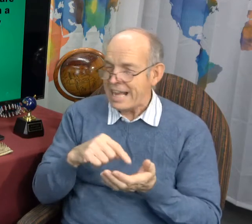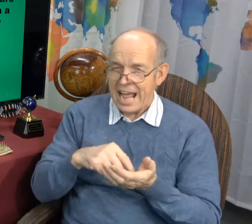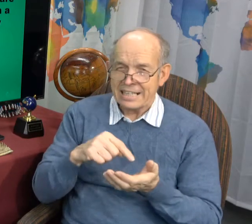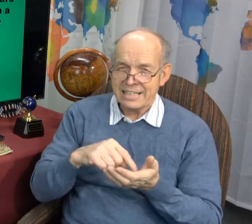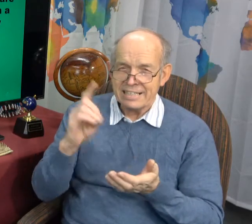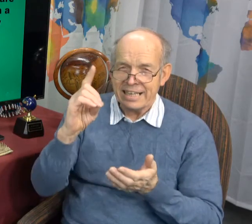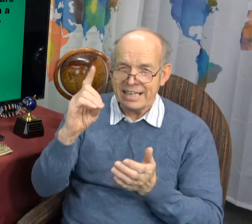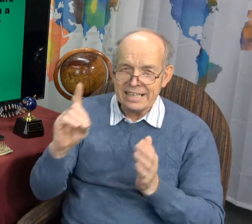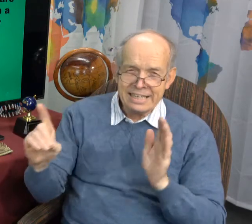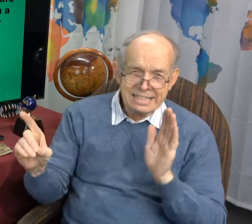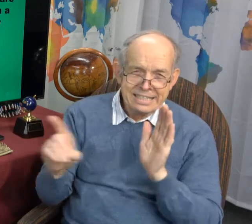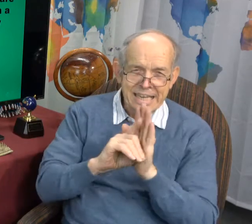that